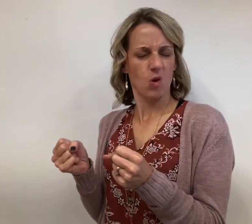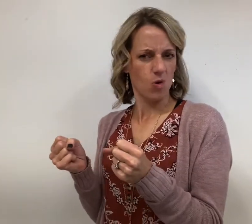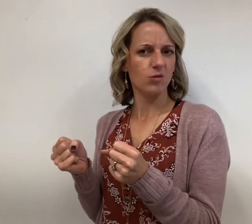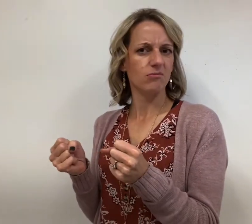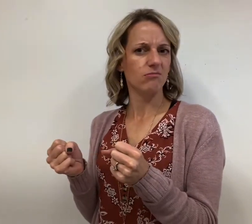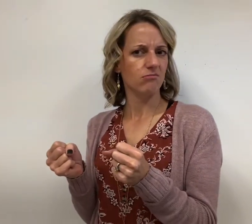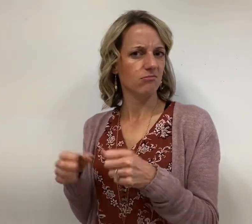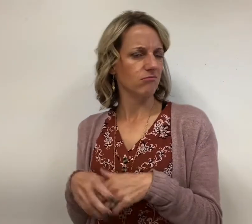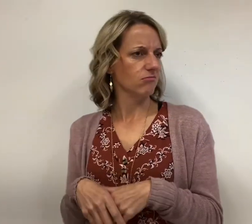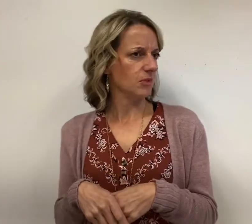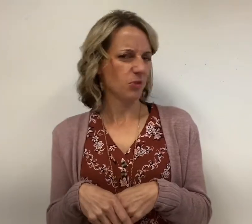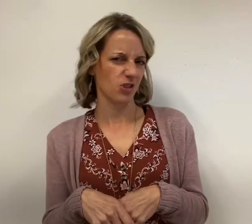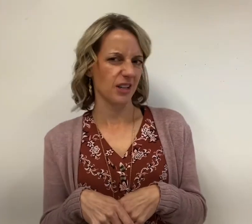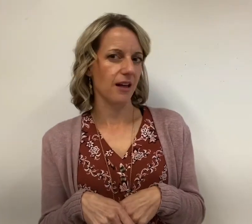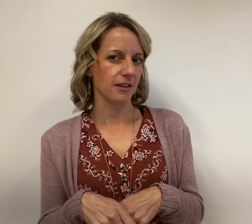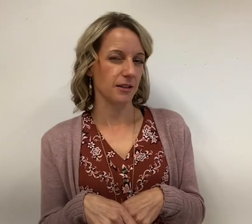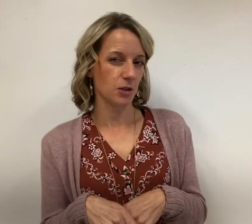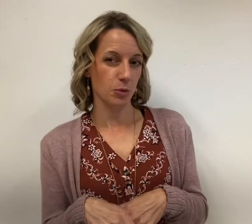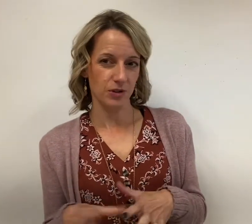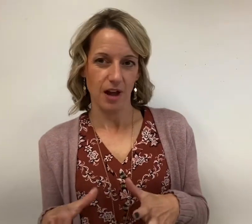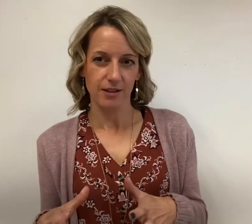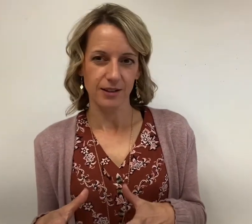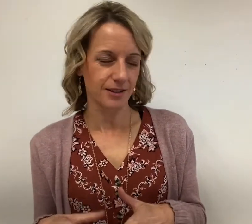cold. Personality, these are personalities.